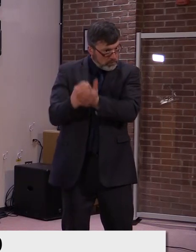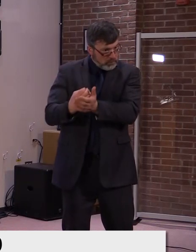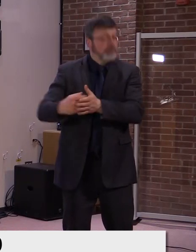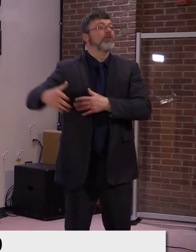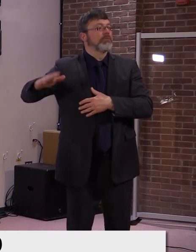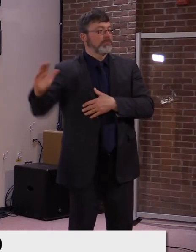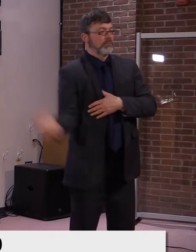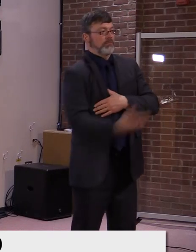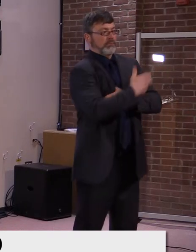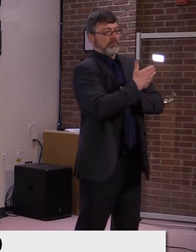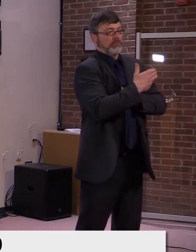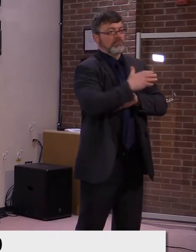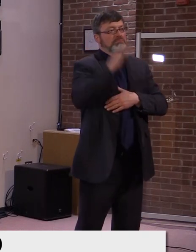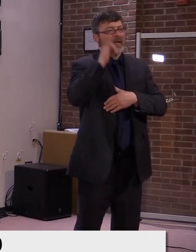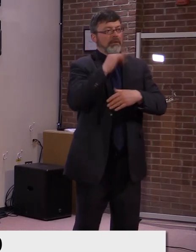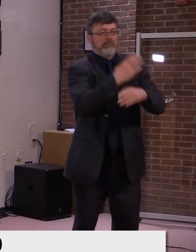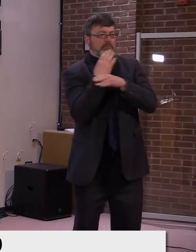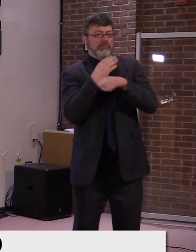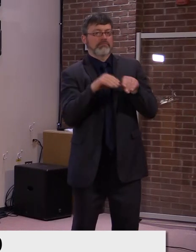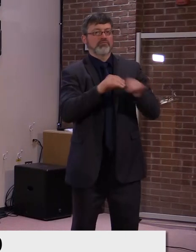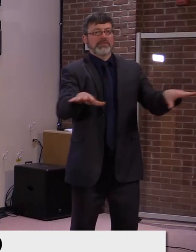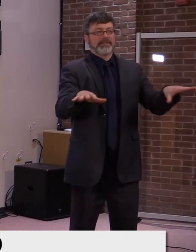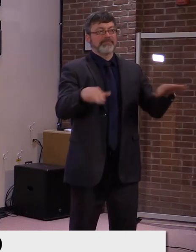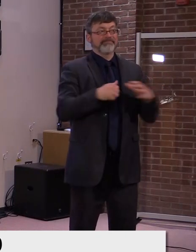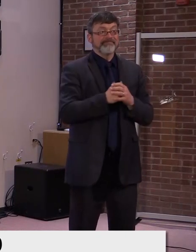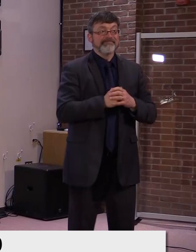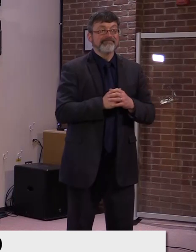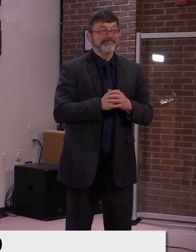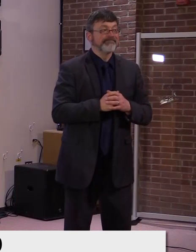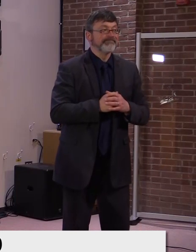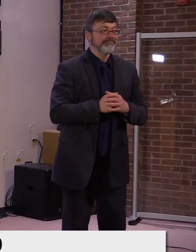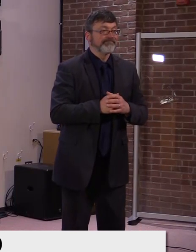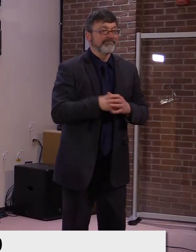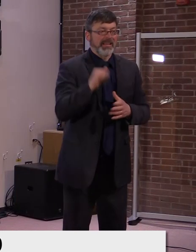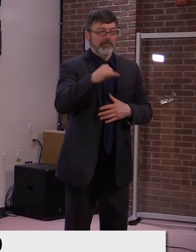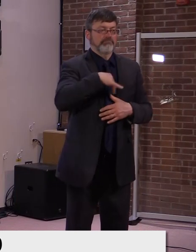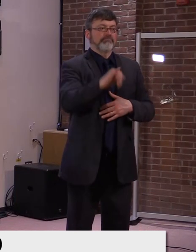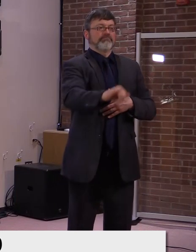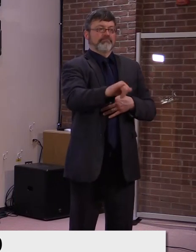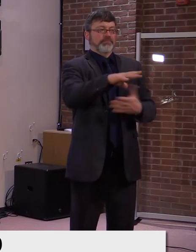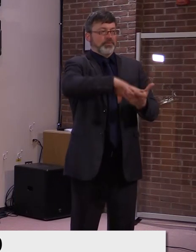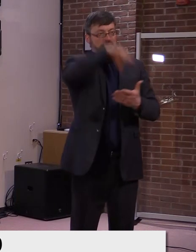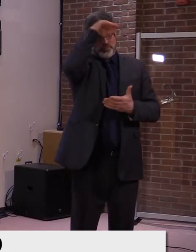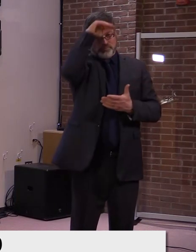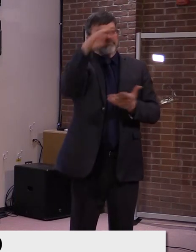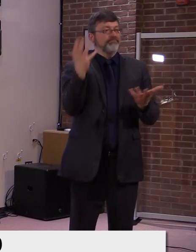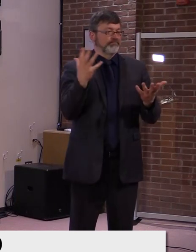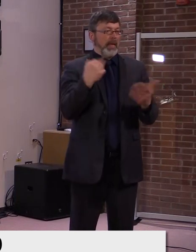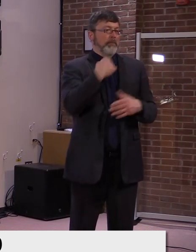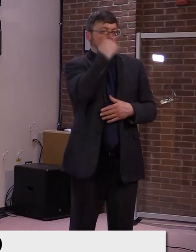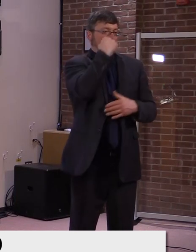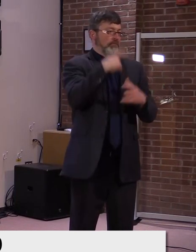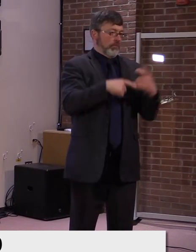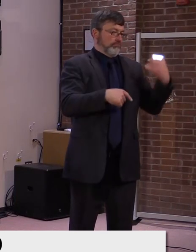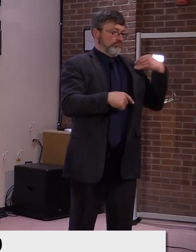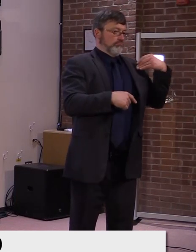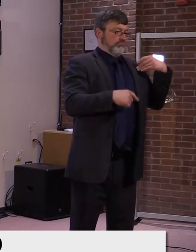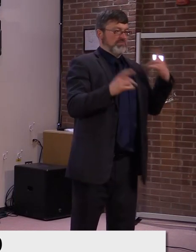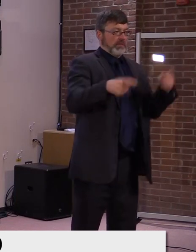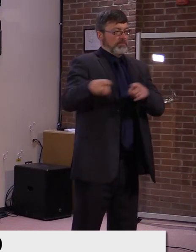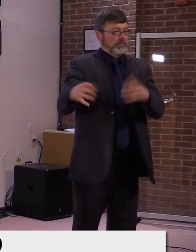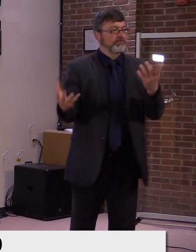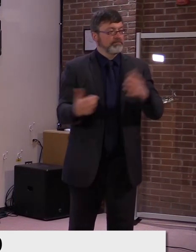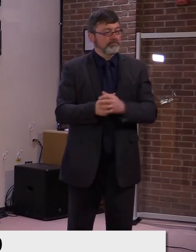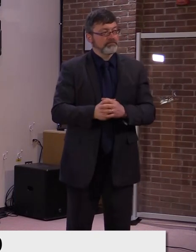action. The other thing they did, which was very very good and very knowledgeable in terms of getting